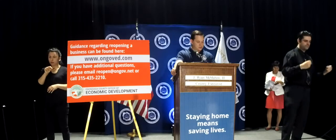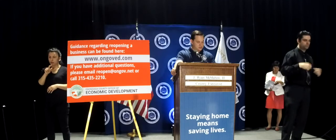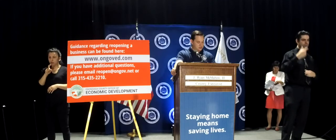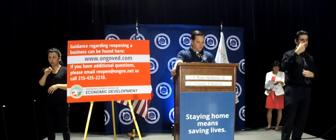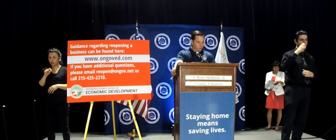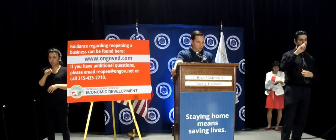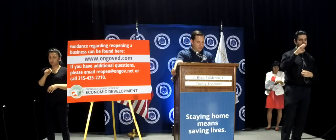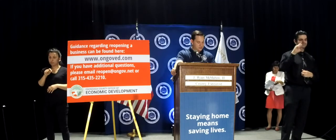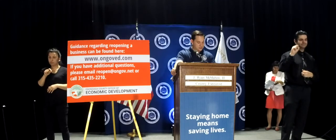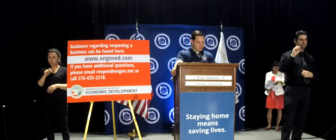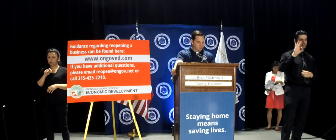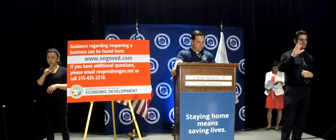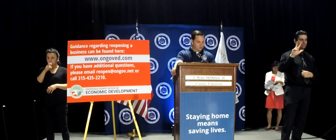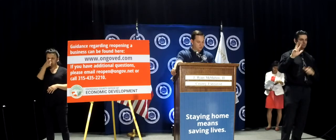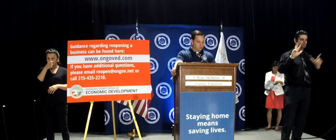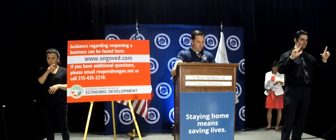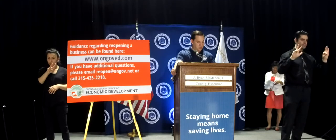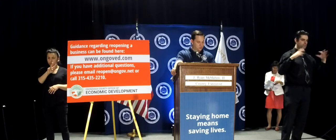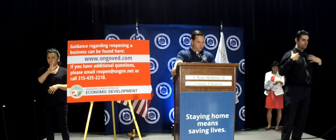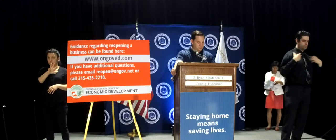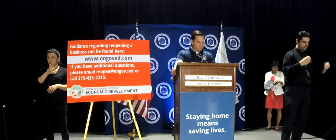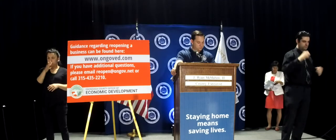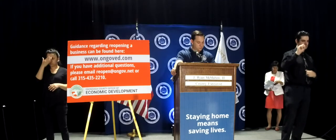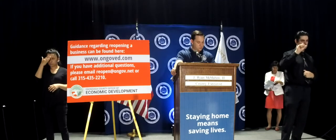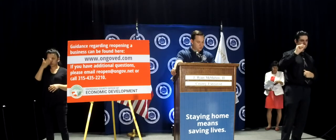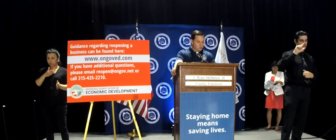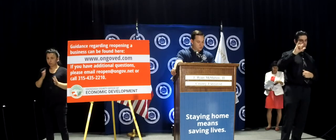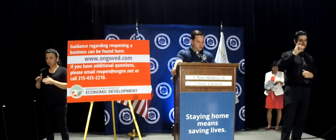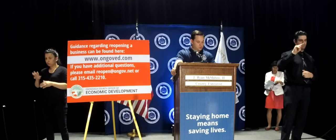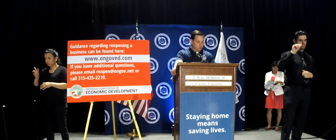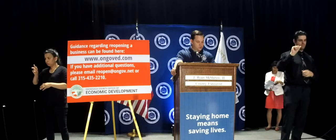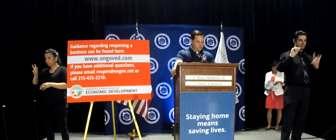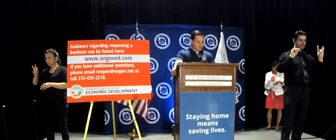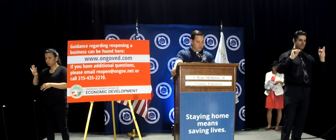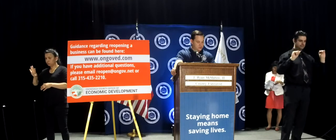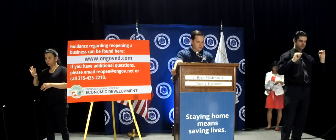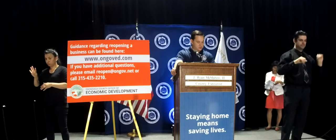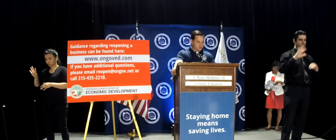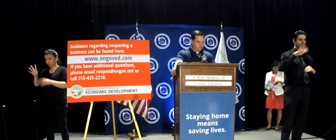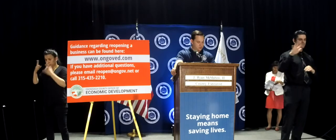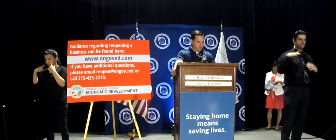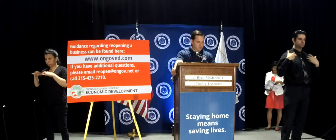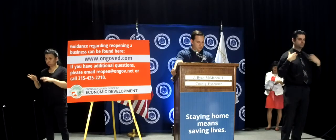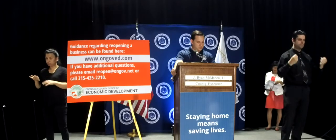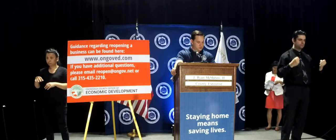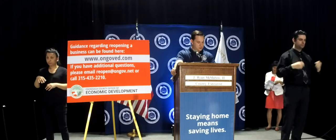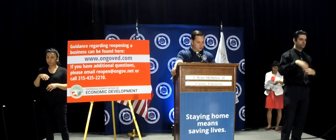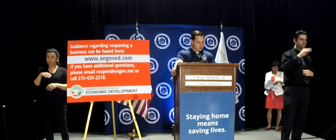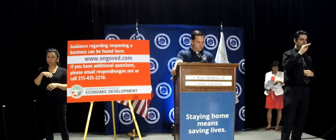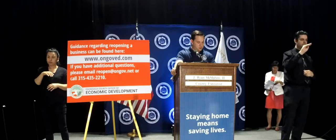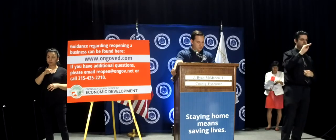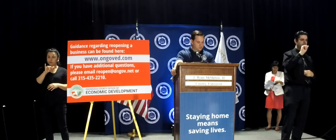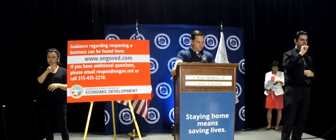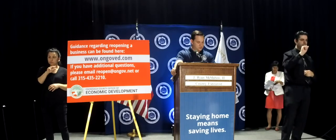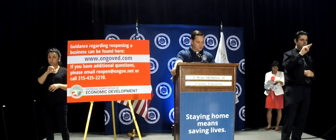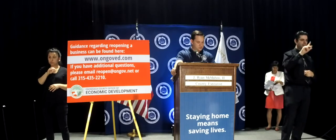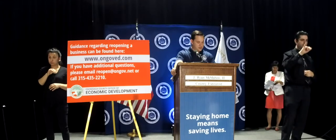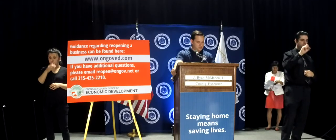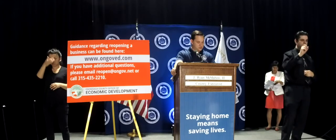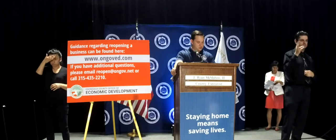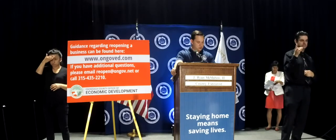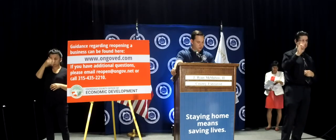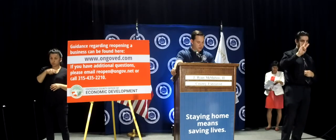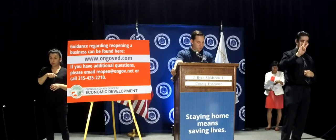DeWitt, 64 cases, 53 recoveries. Cicero, 60 cases, 35 recoveries. Camillus,